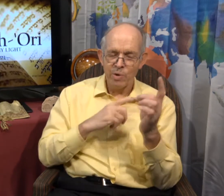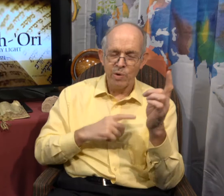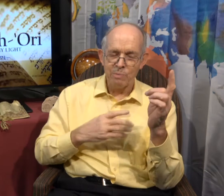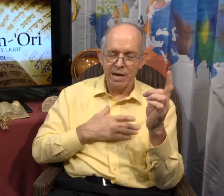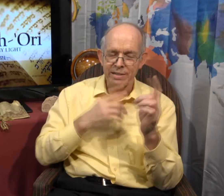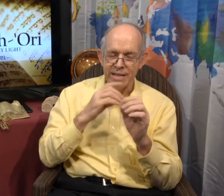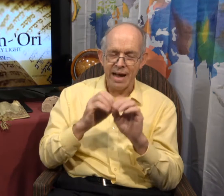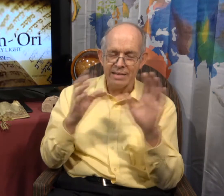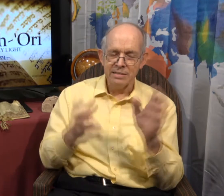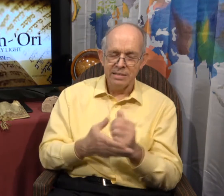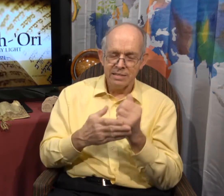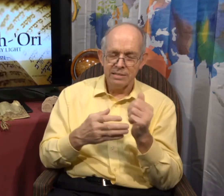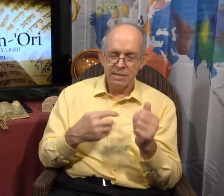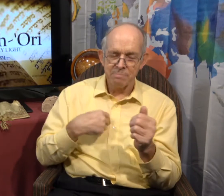Lord my life. I must